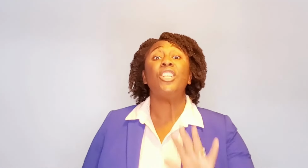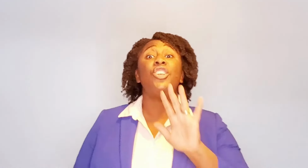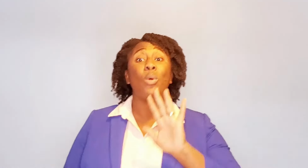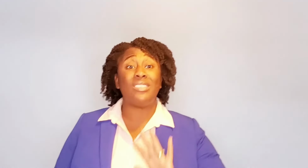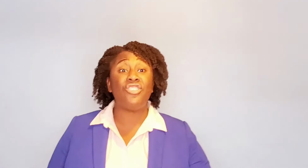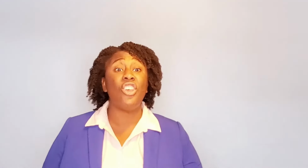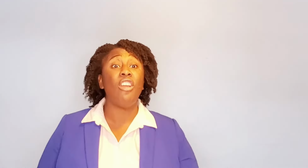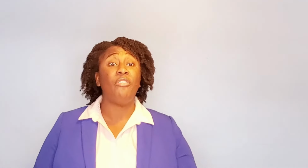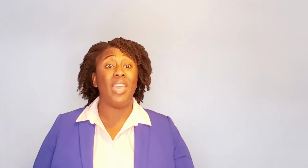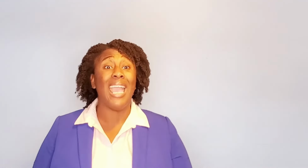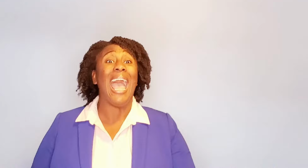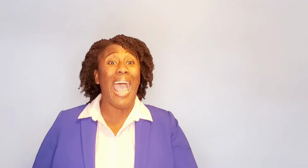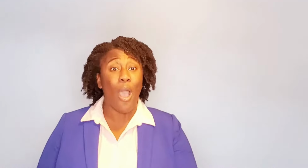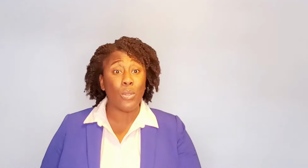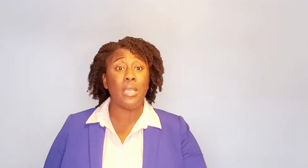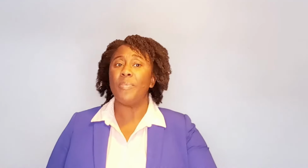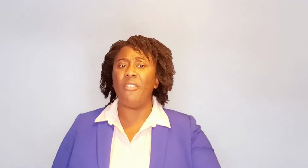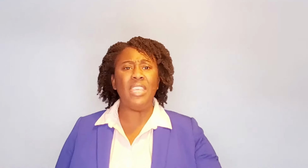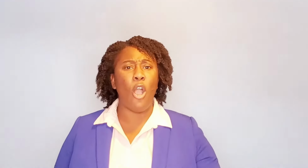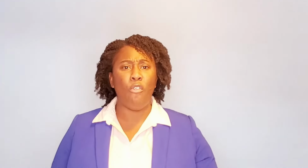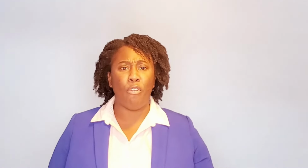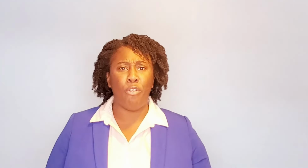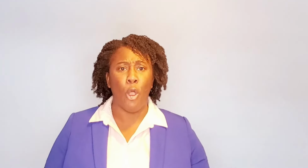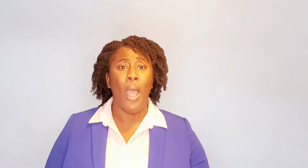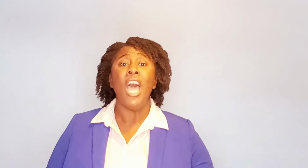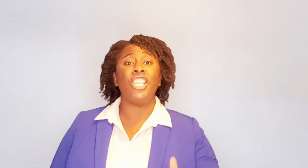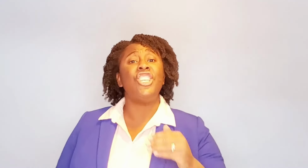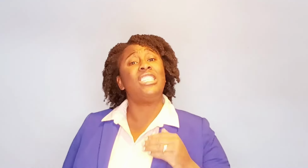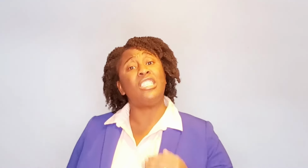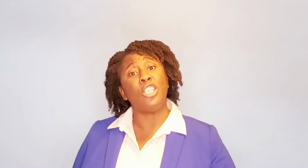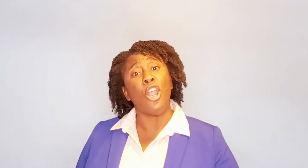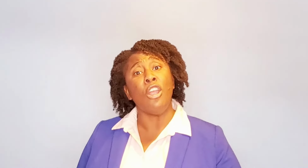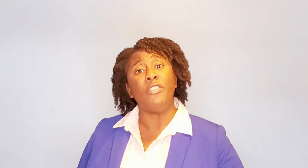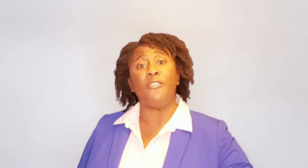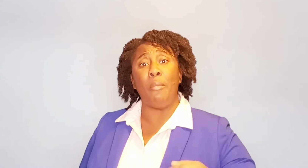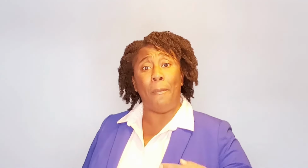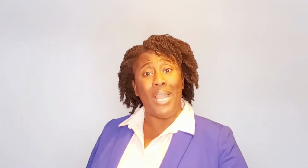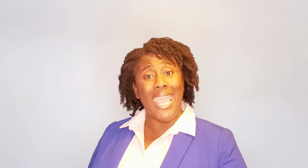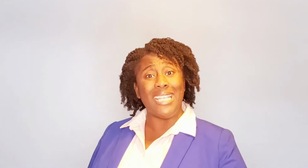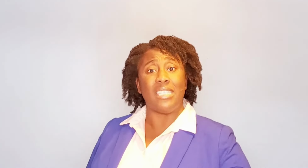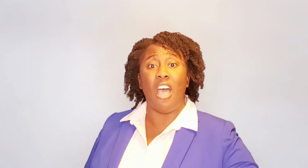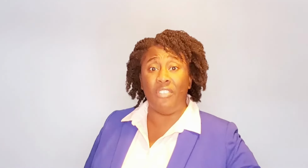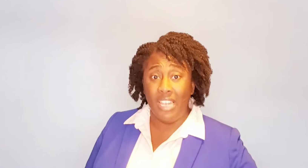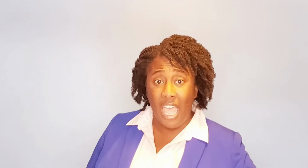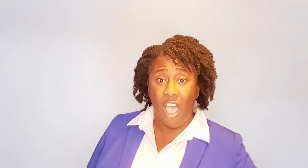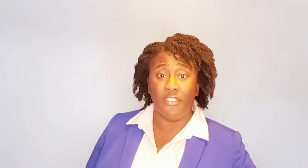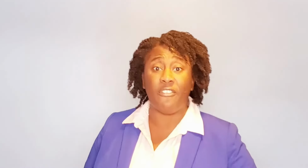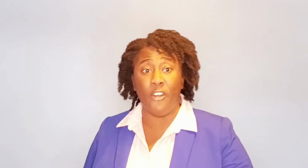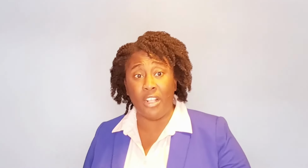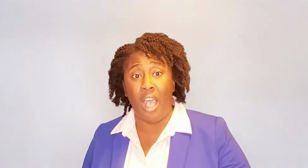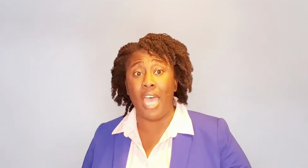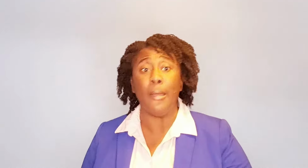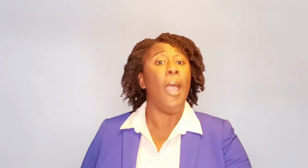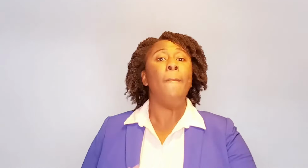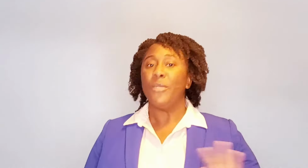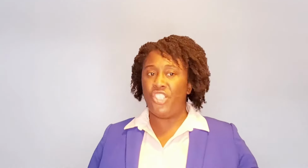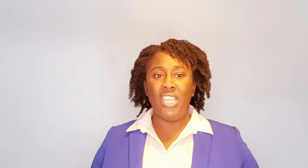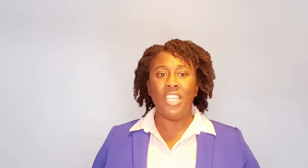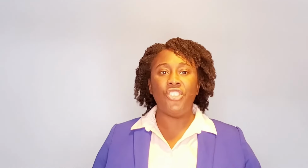was serving out of the overflow. She served from a place of love for God. She didn't